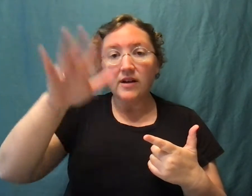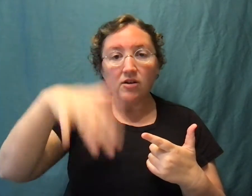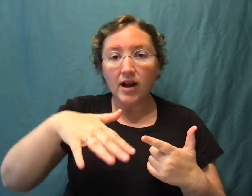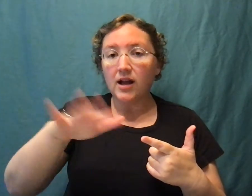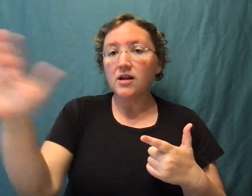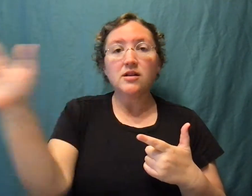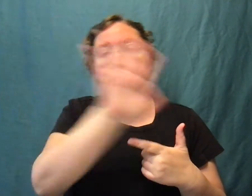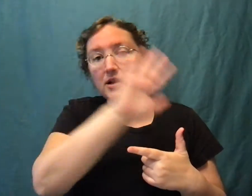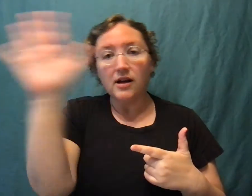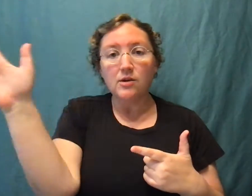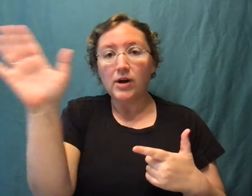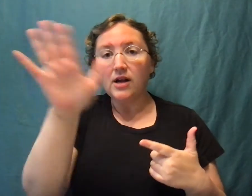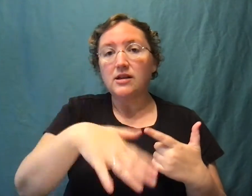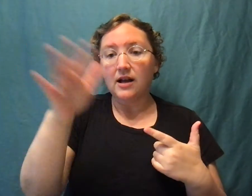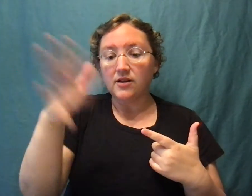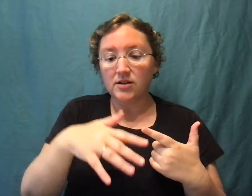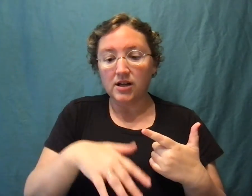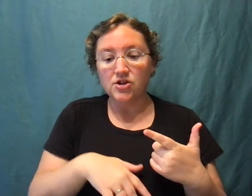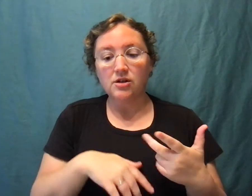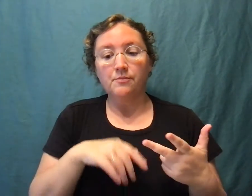your hand in any way to get their attention.